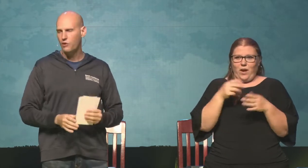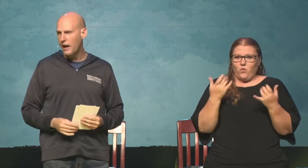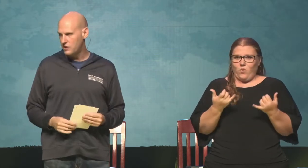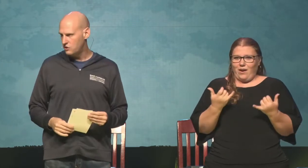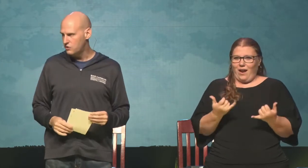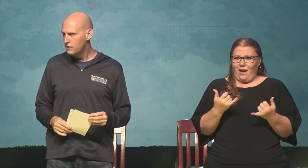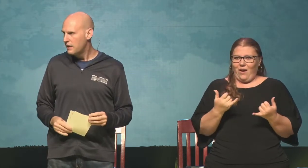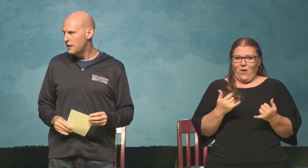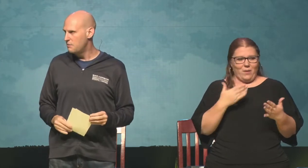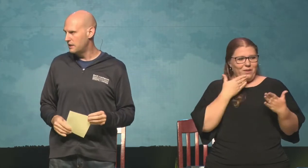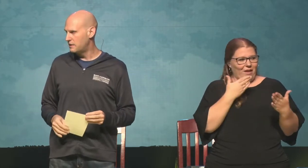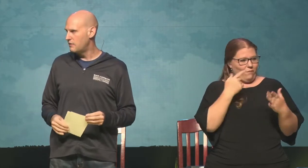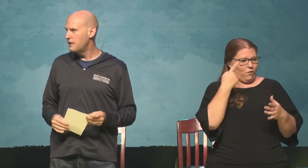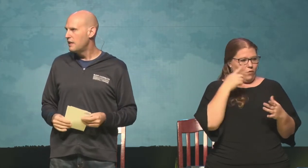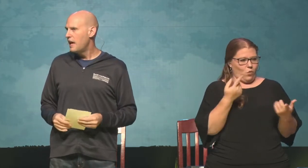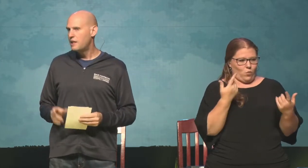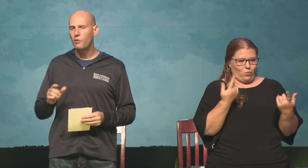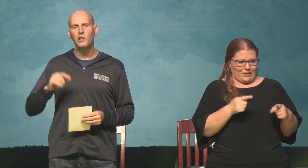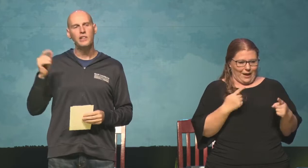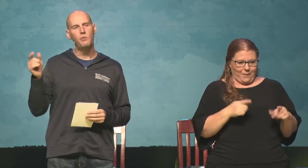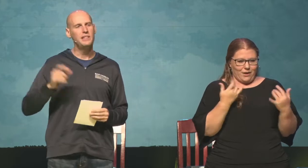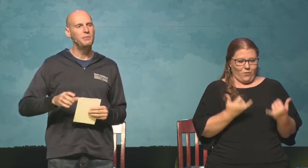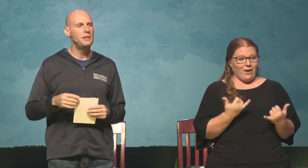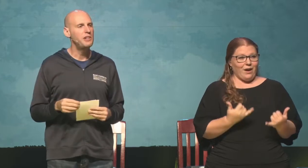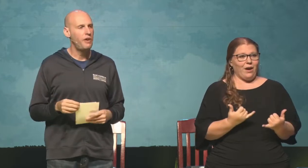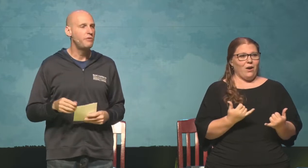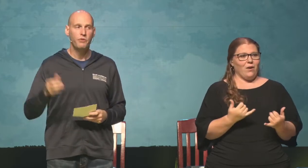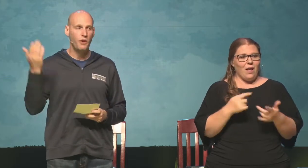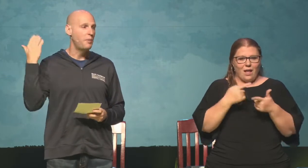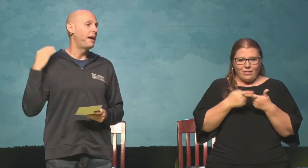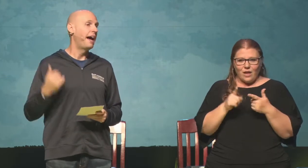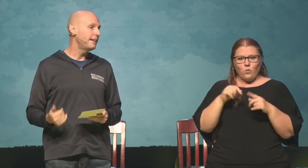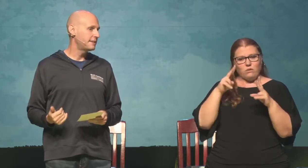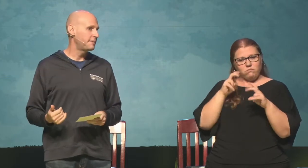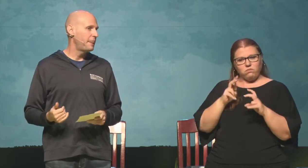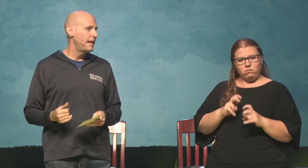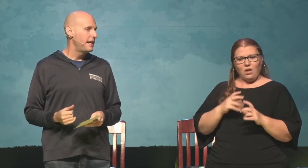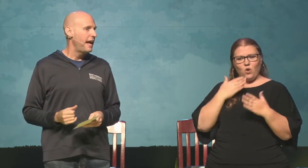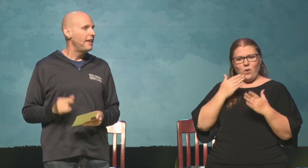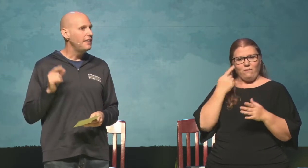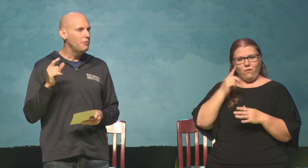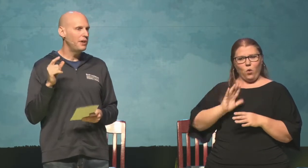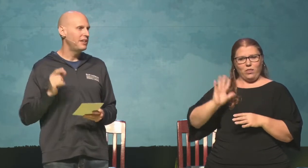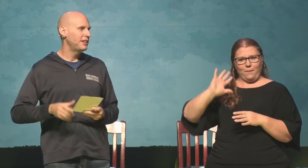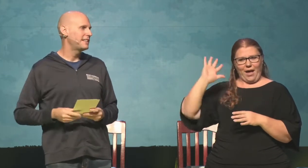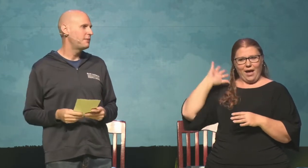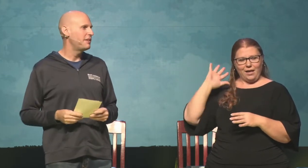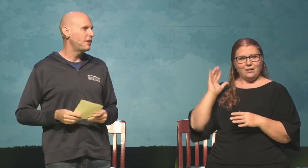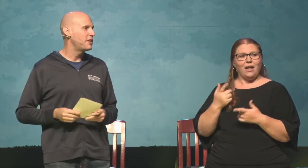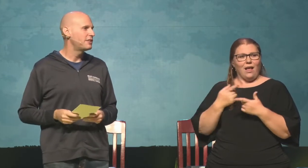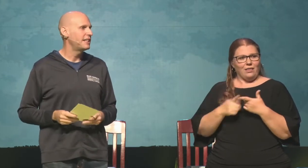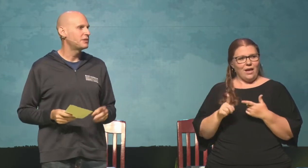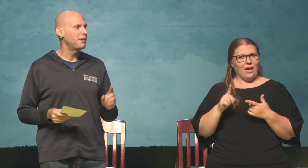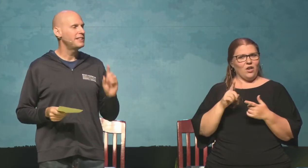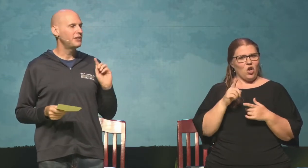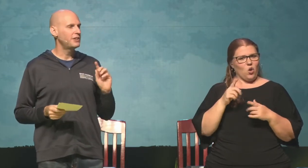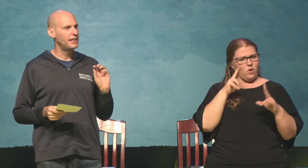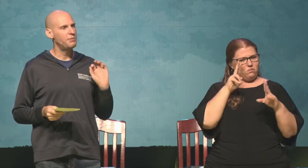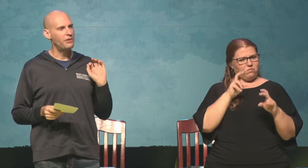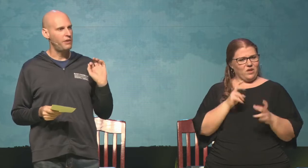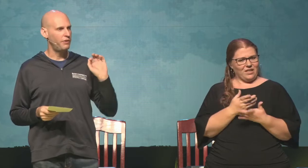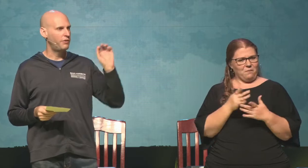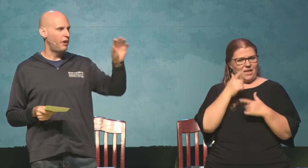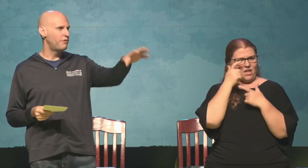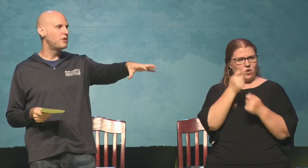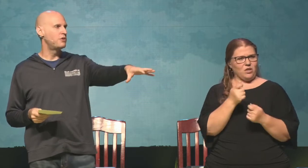have gratitude in the midst of it? And then we're going to look at what does it mean to be grateful for our past? And then we're going to look at something very interesting is what does it look like